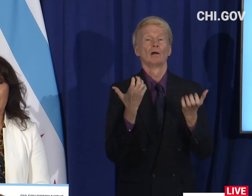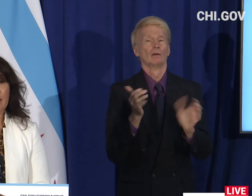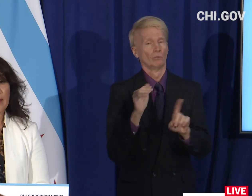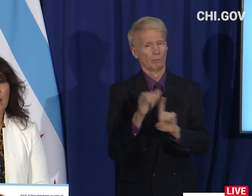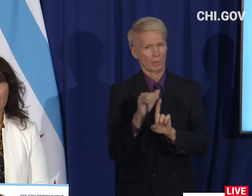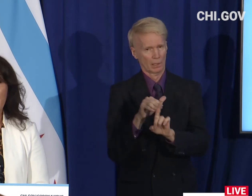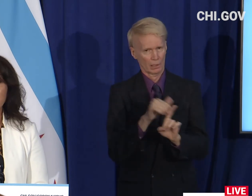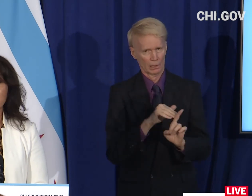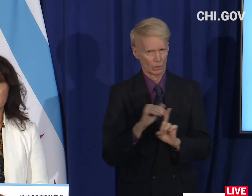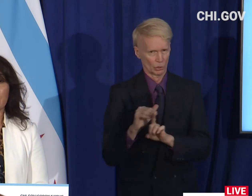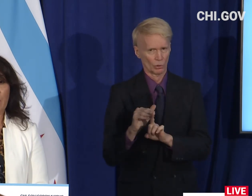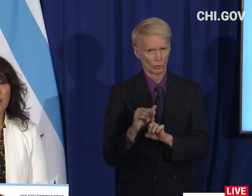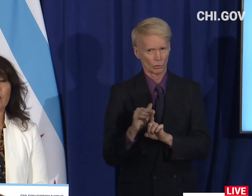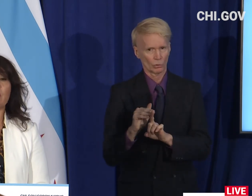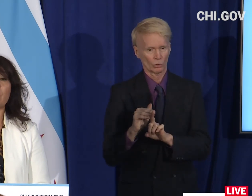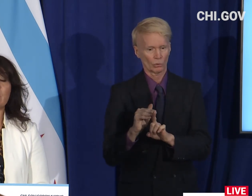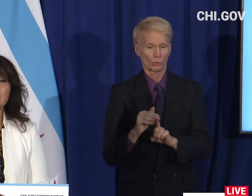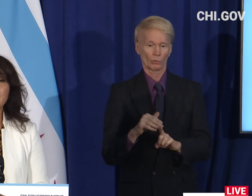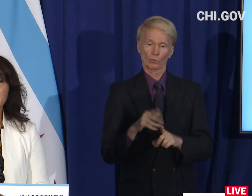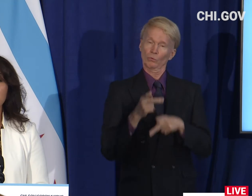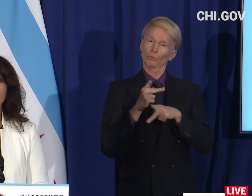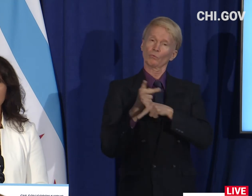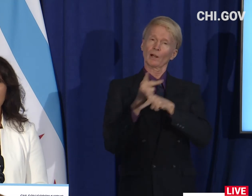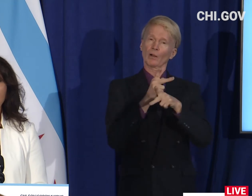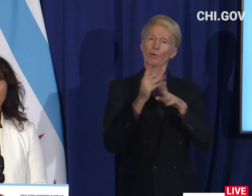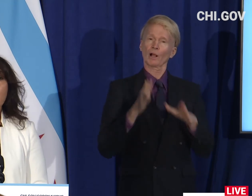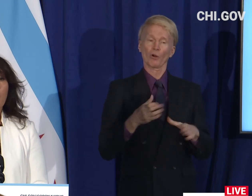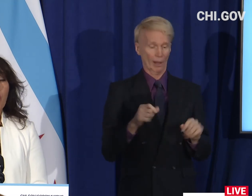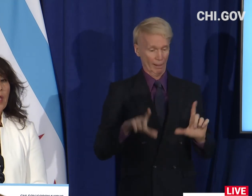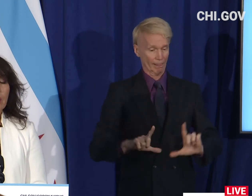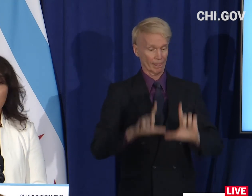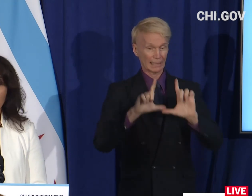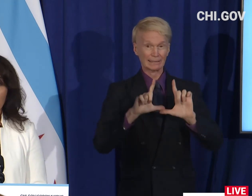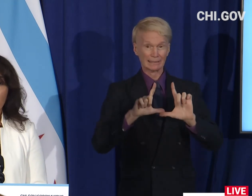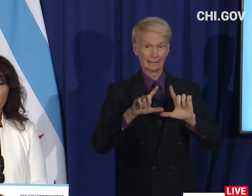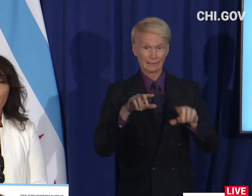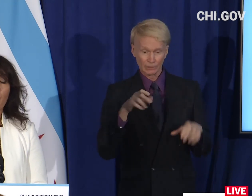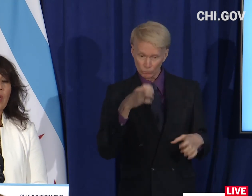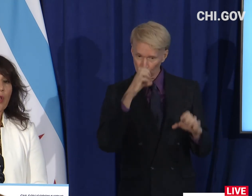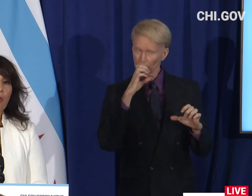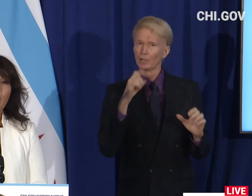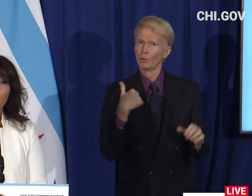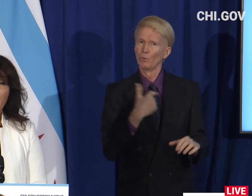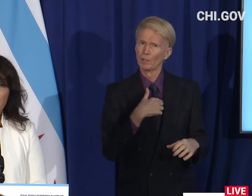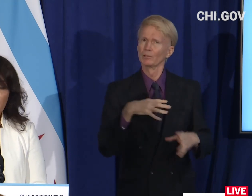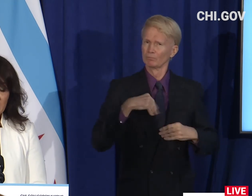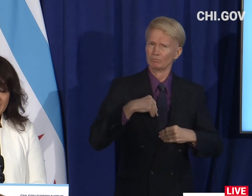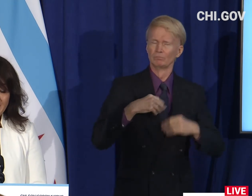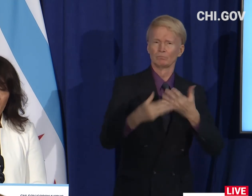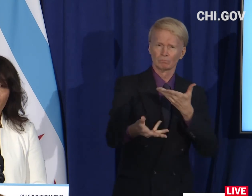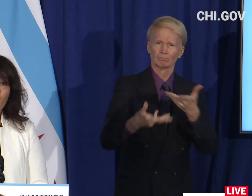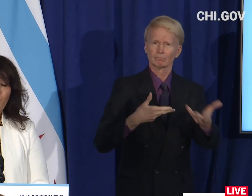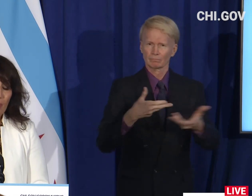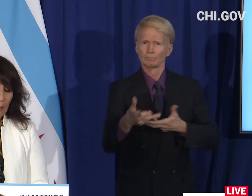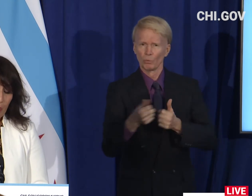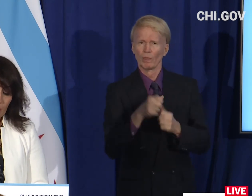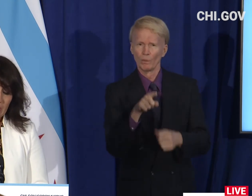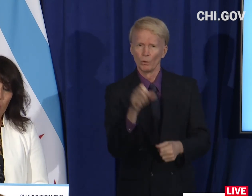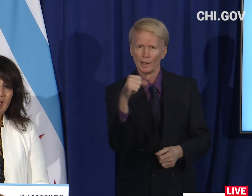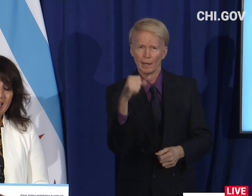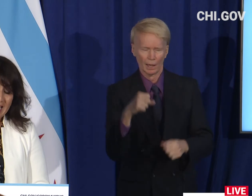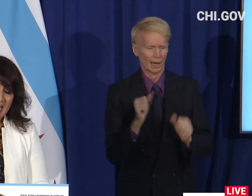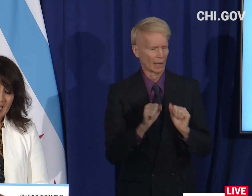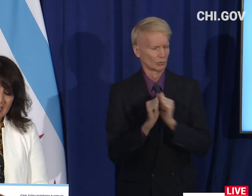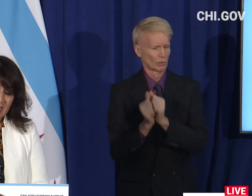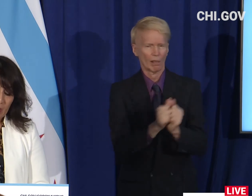that as the regulator of licensing here in Chicago, we are going to work with you. We know that we can do this together, but importantly,